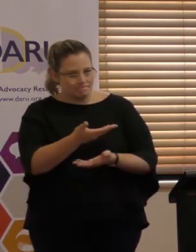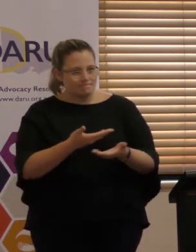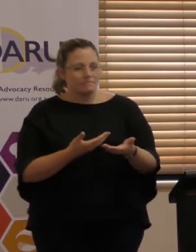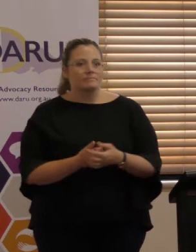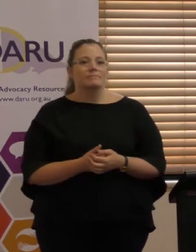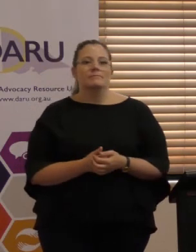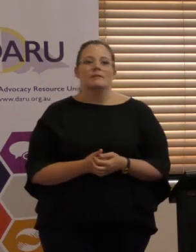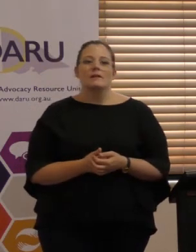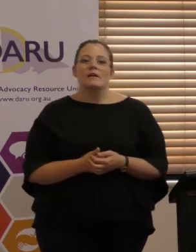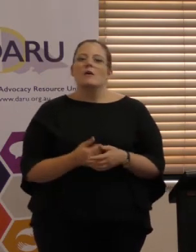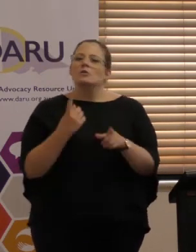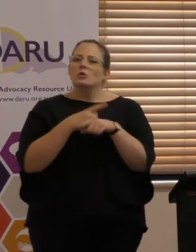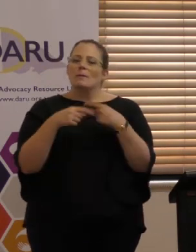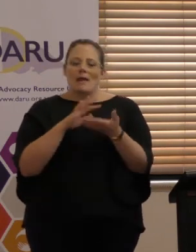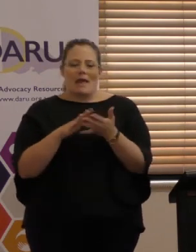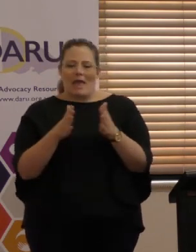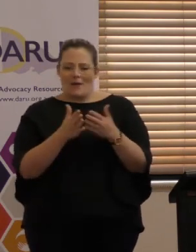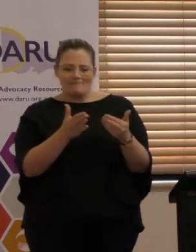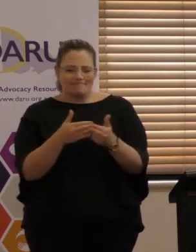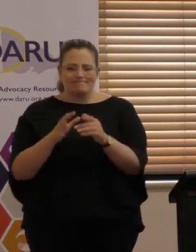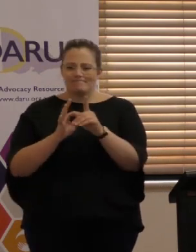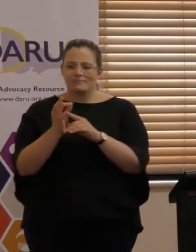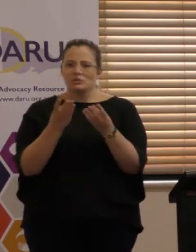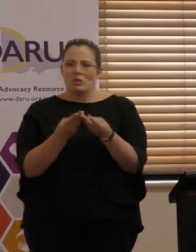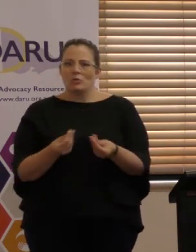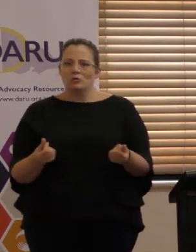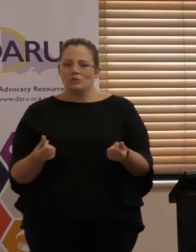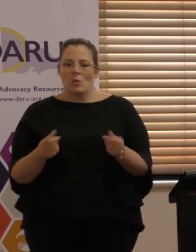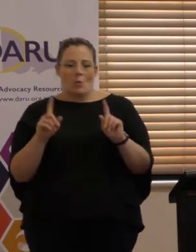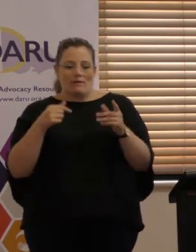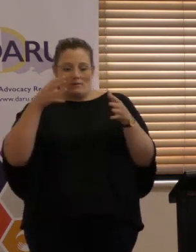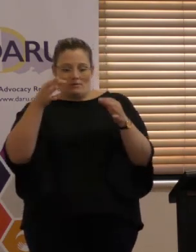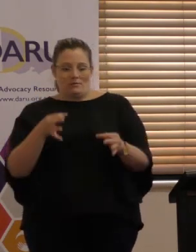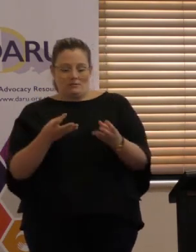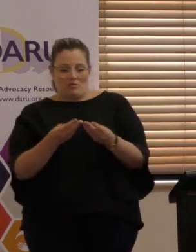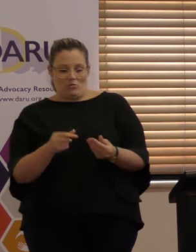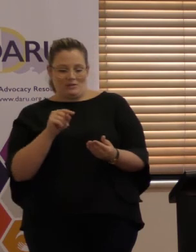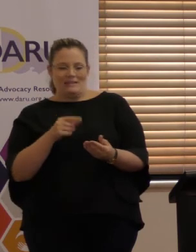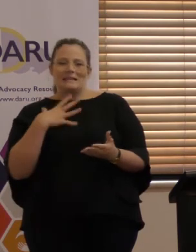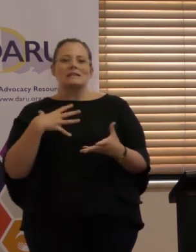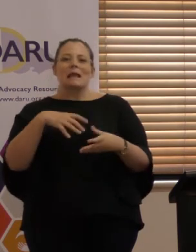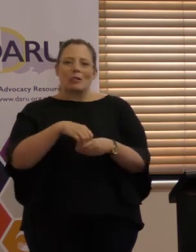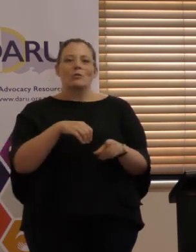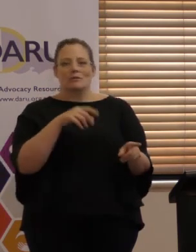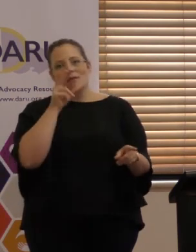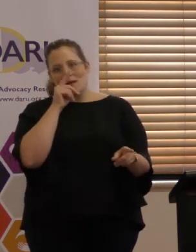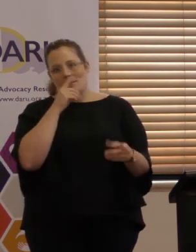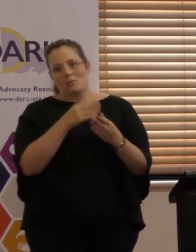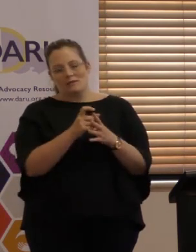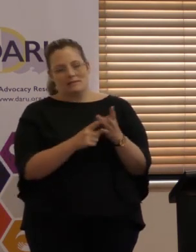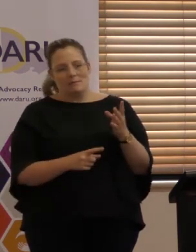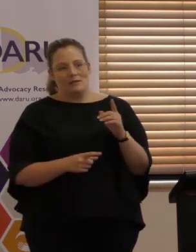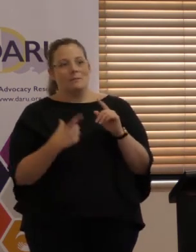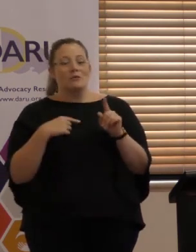all day, I think it's important that whatever those solutions are, they include young people with disabilities who are